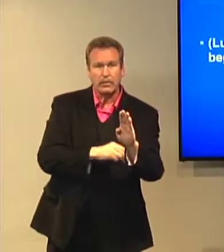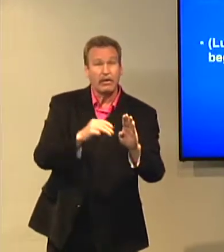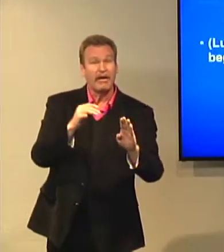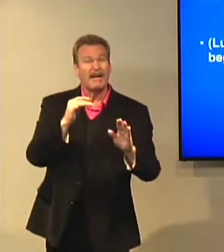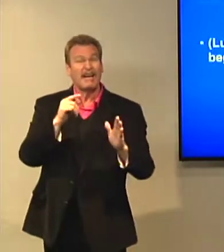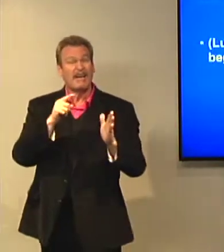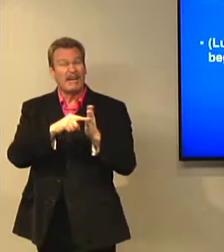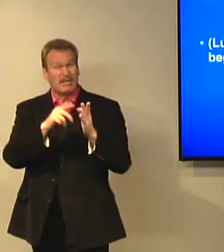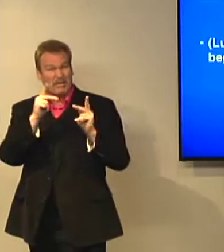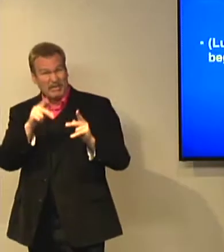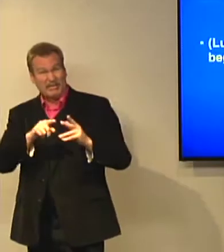able to finish.